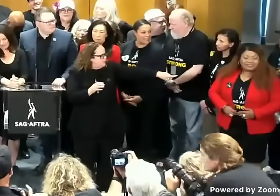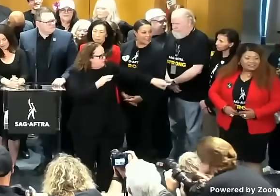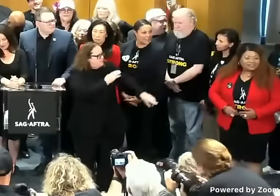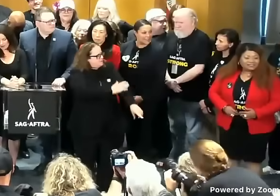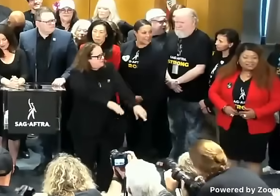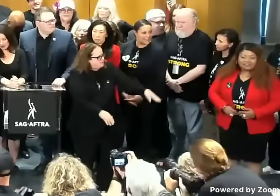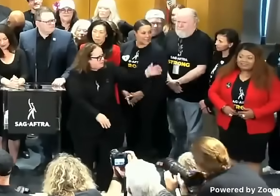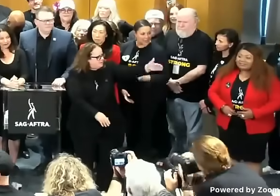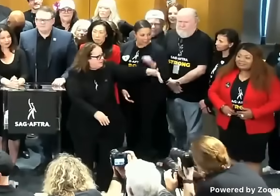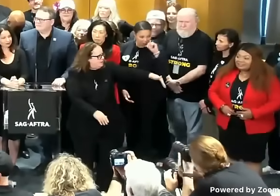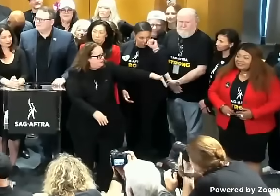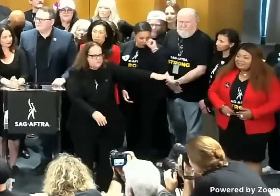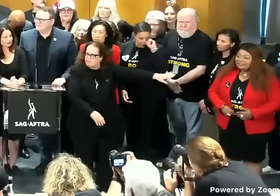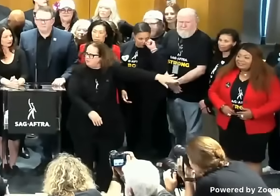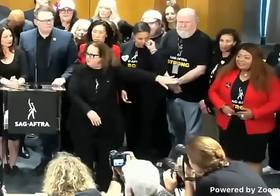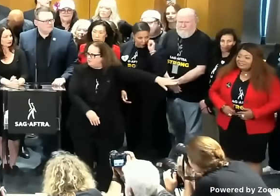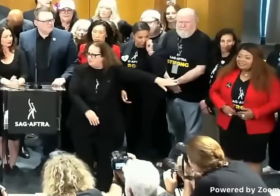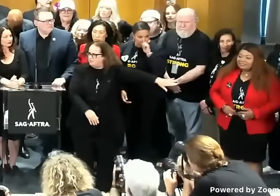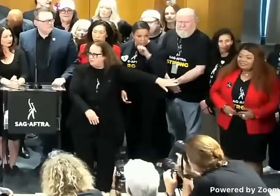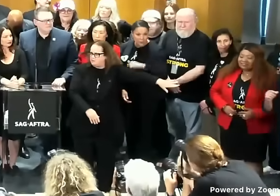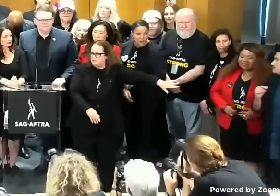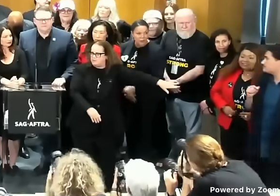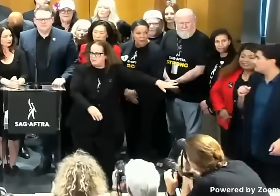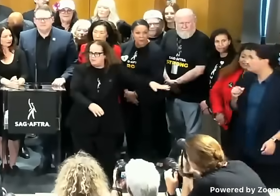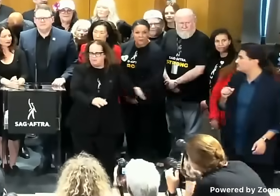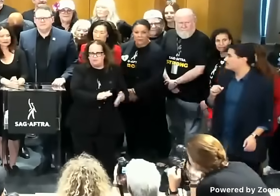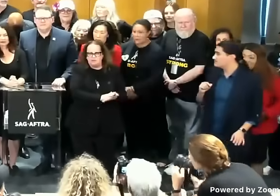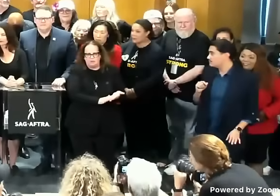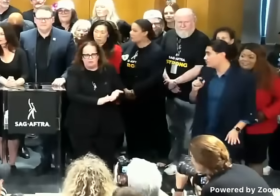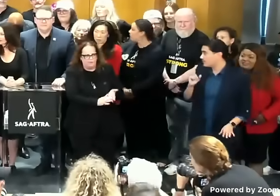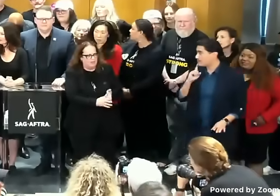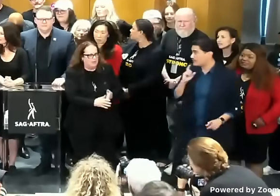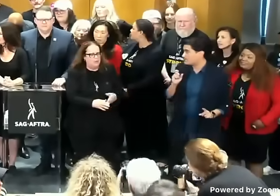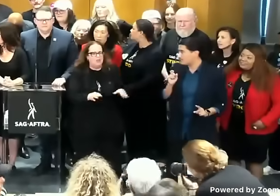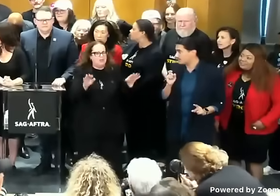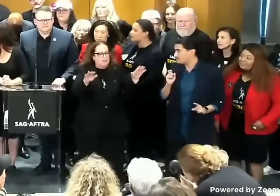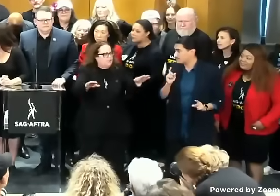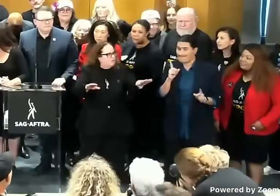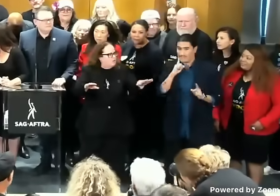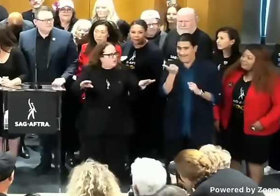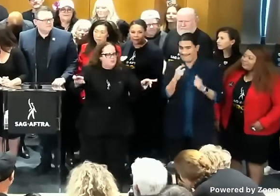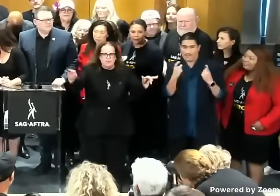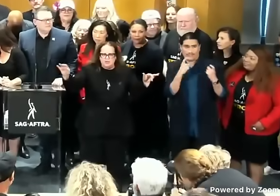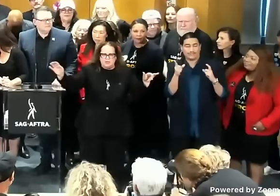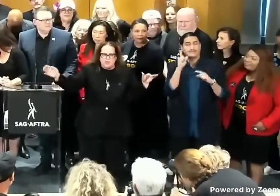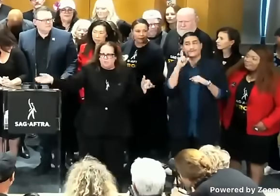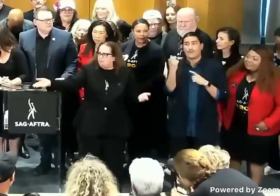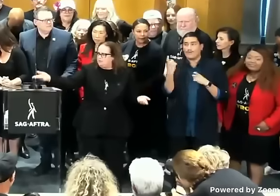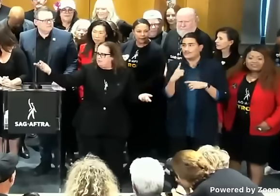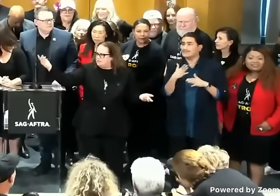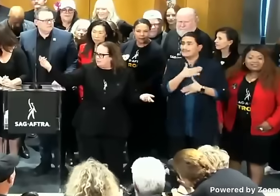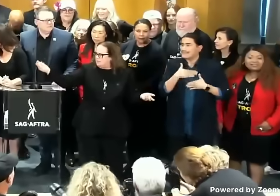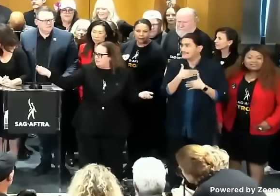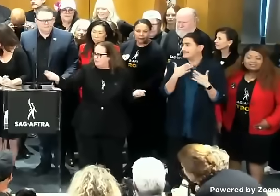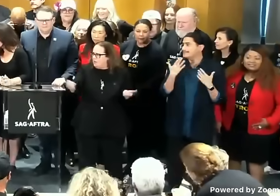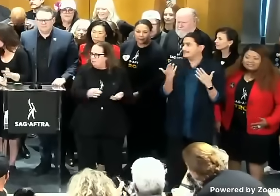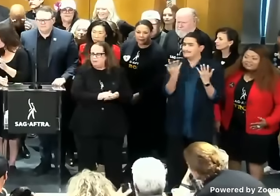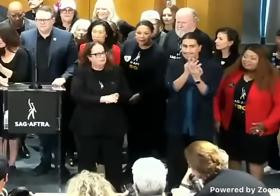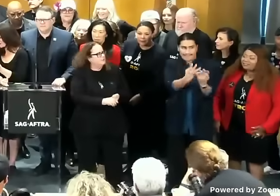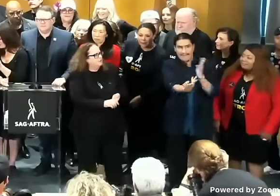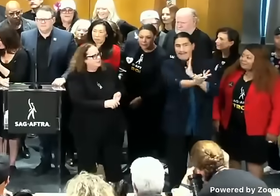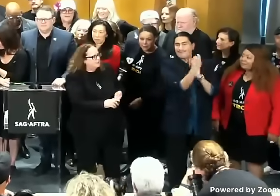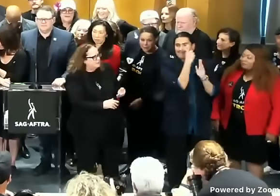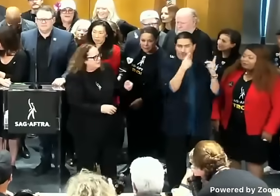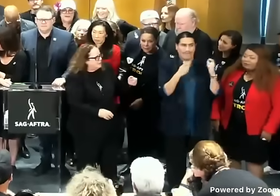the microphones in the aisles here. You'll need to use those so that you can be heard on camera. If you have a question, please line